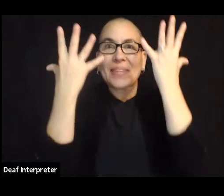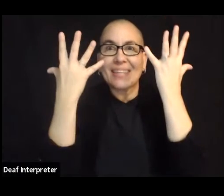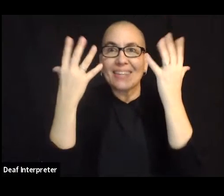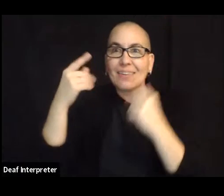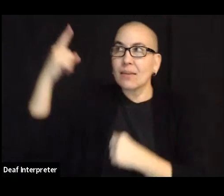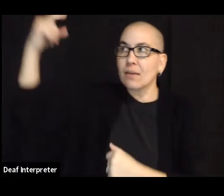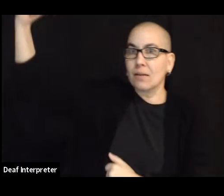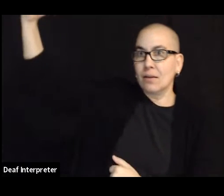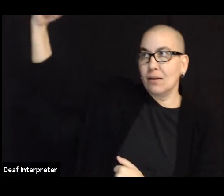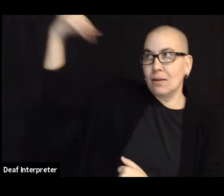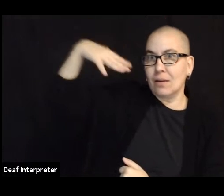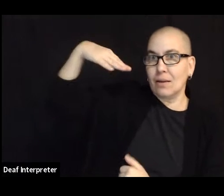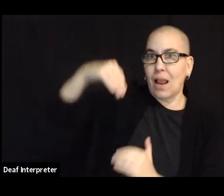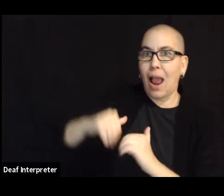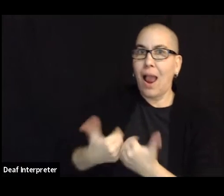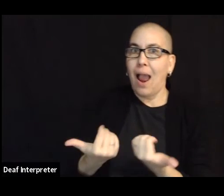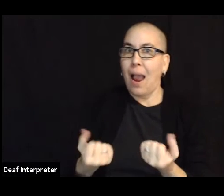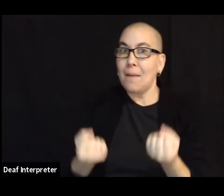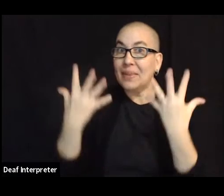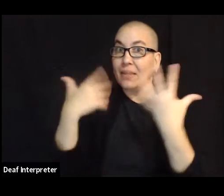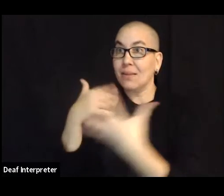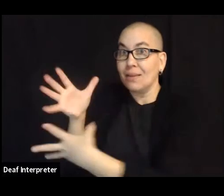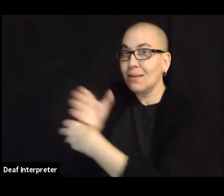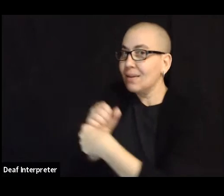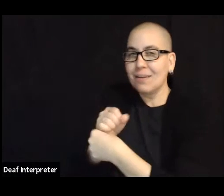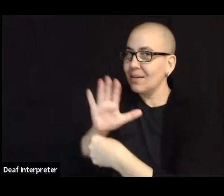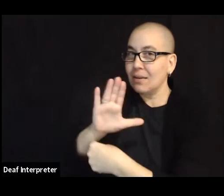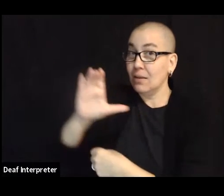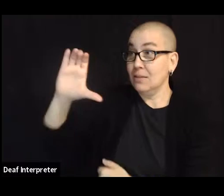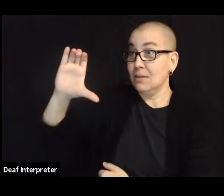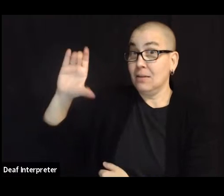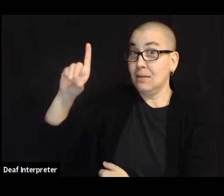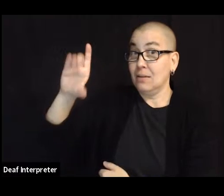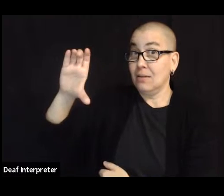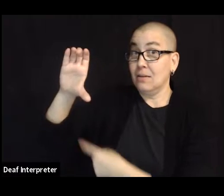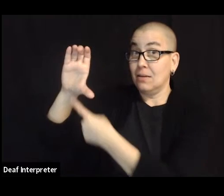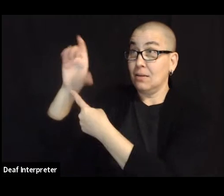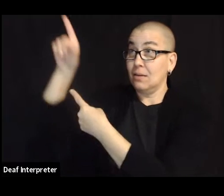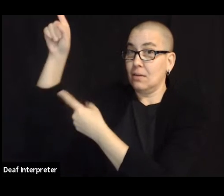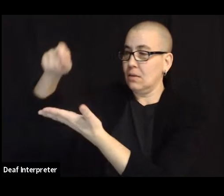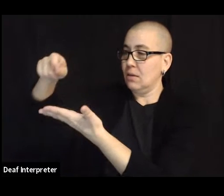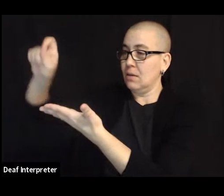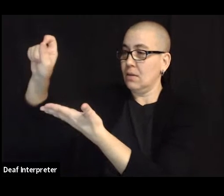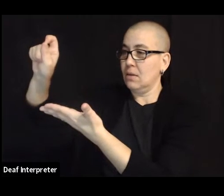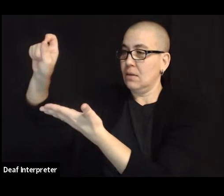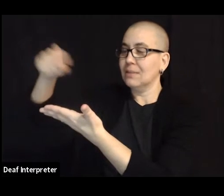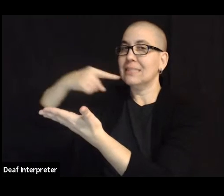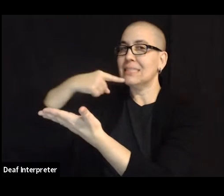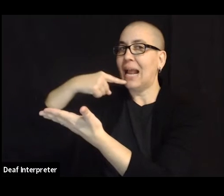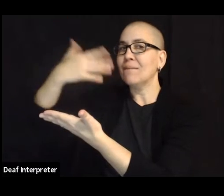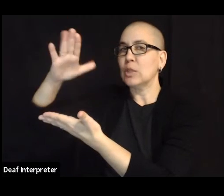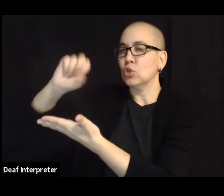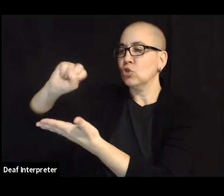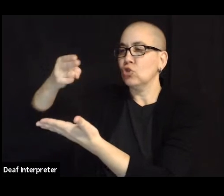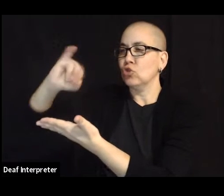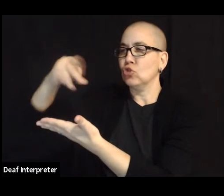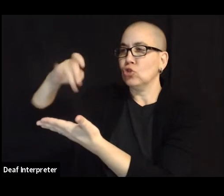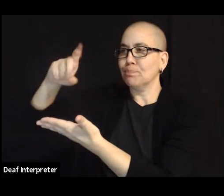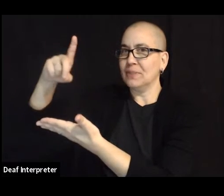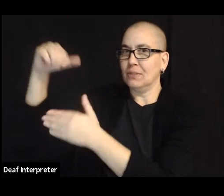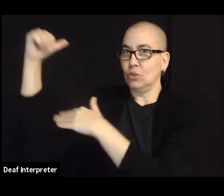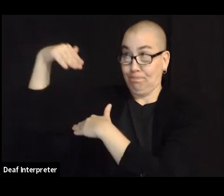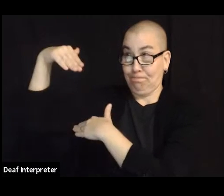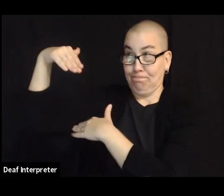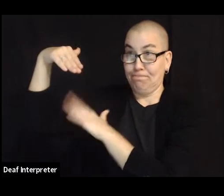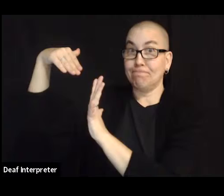have been marked as shipped in CDC's vaccine tracking system. Showing people who have received one or more doses and